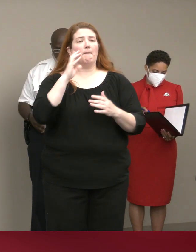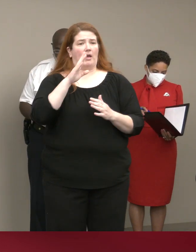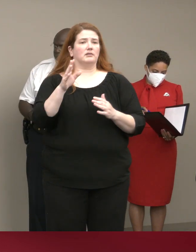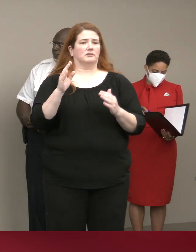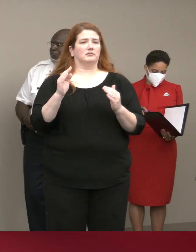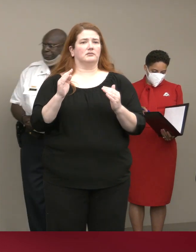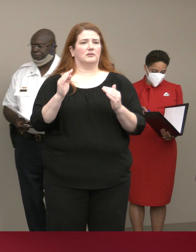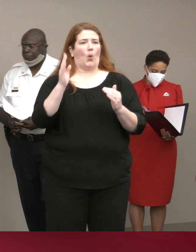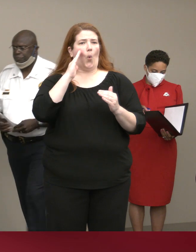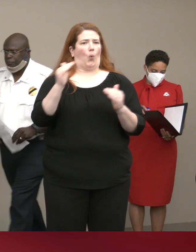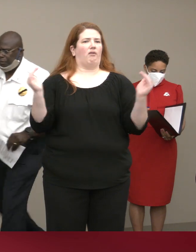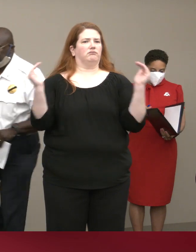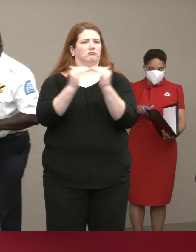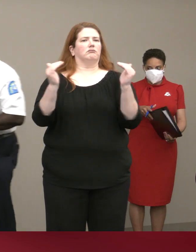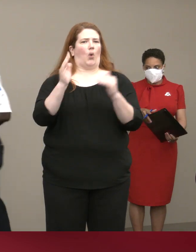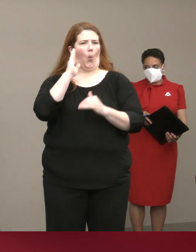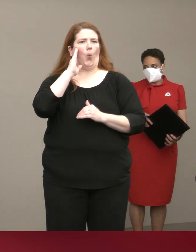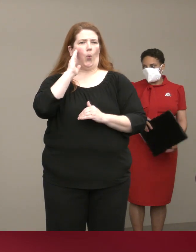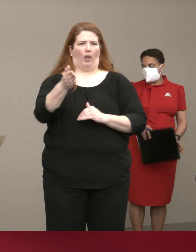Chief Hayden.